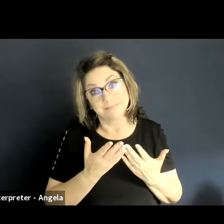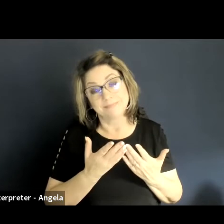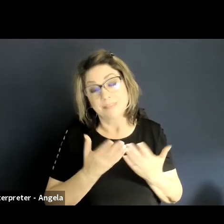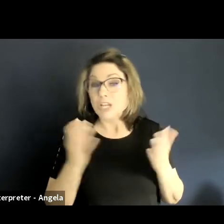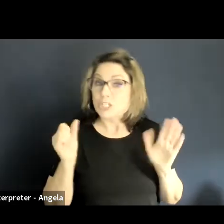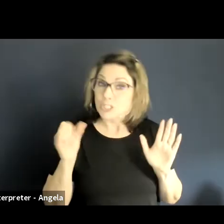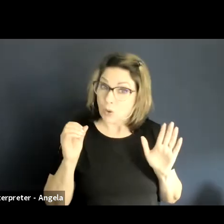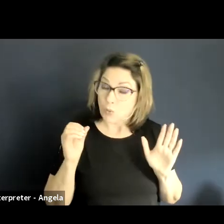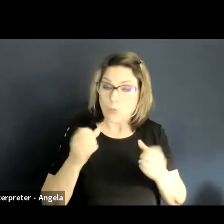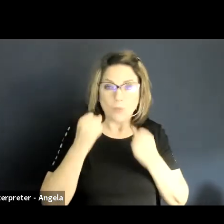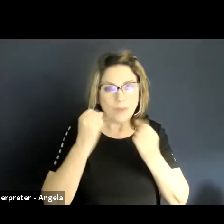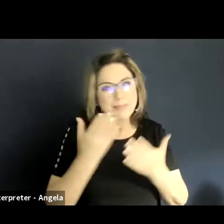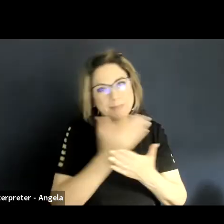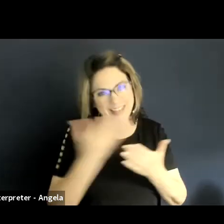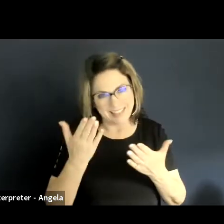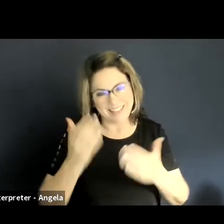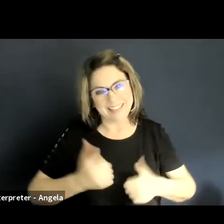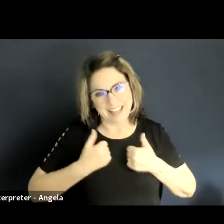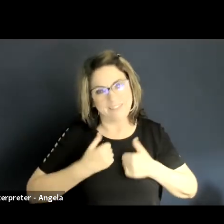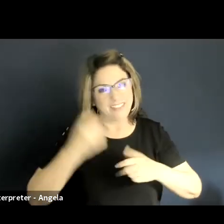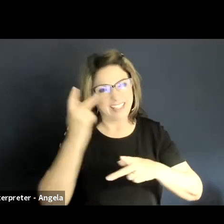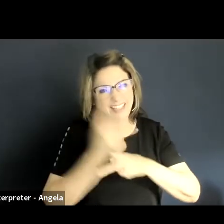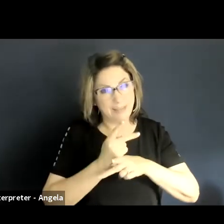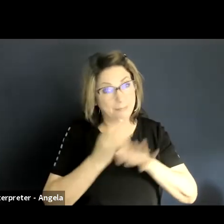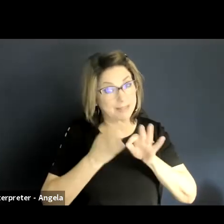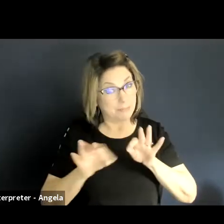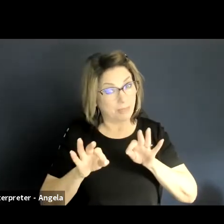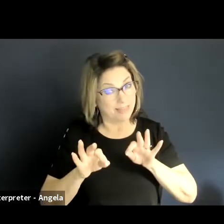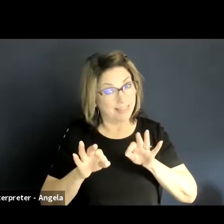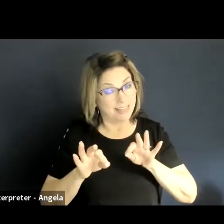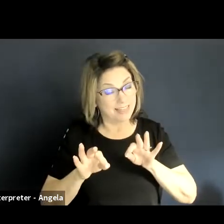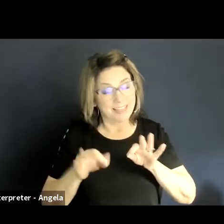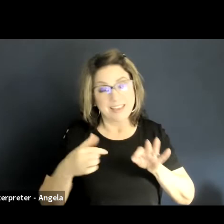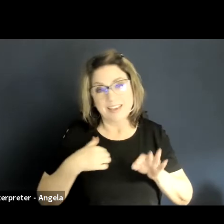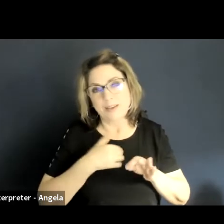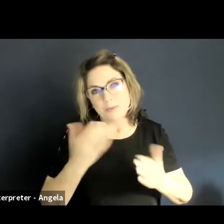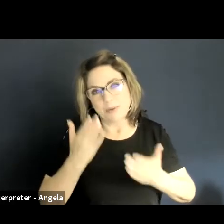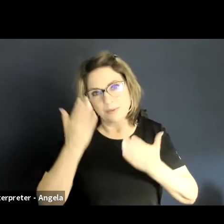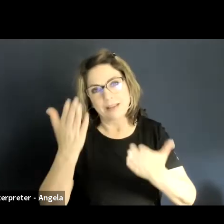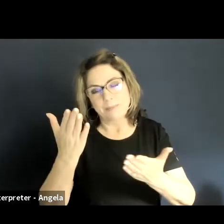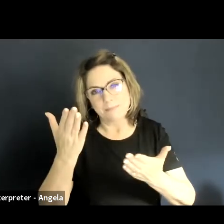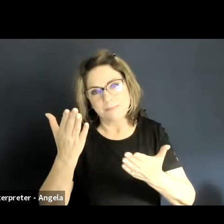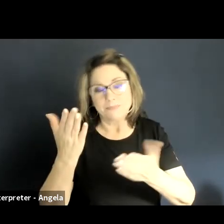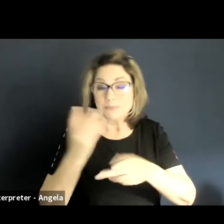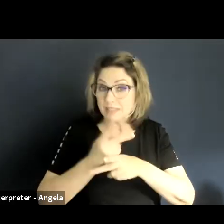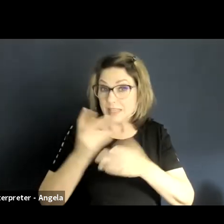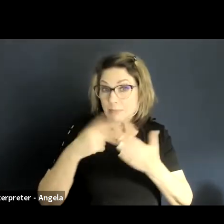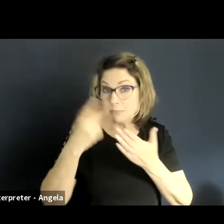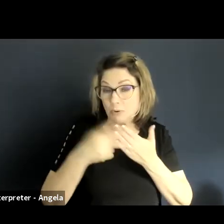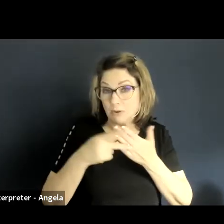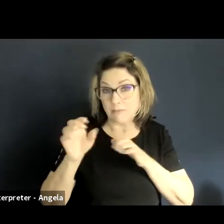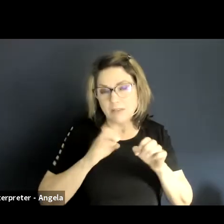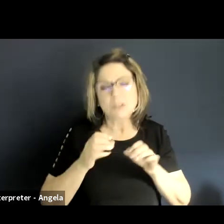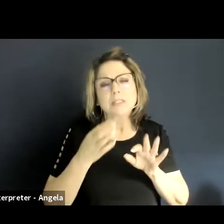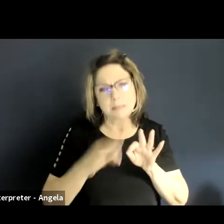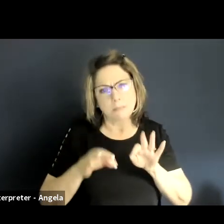So with many things in life, we want to keep it simple. So we recommend that you keep the program evaluation piece as simple